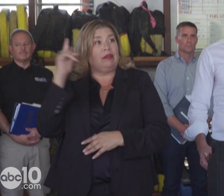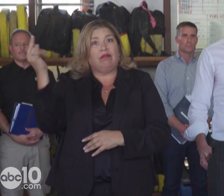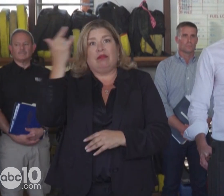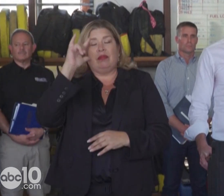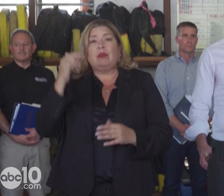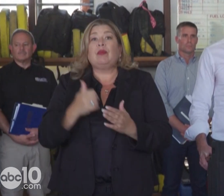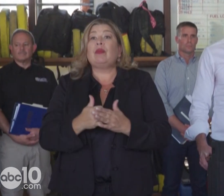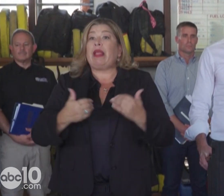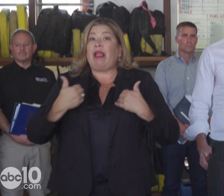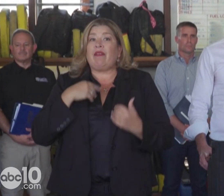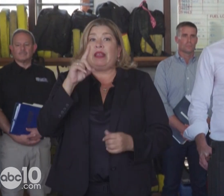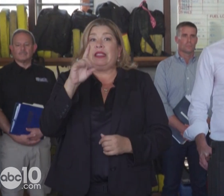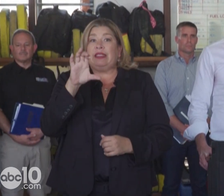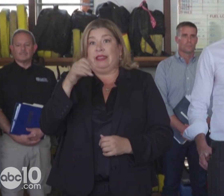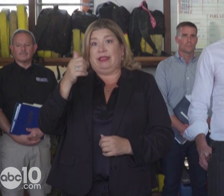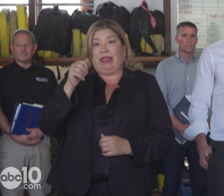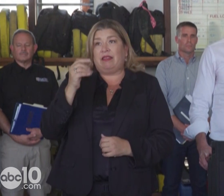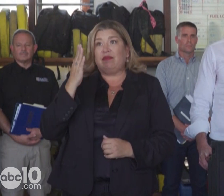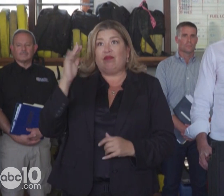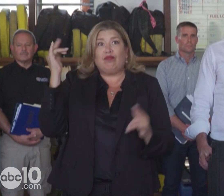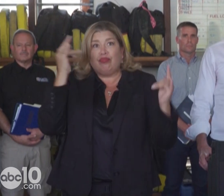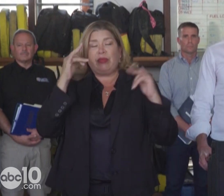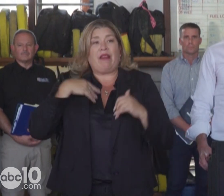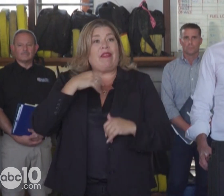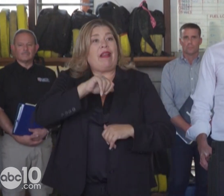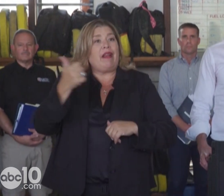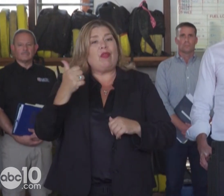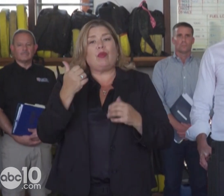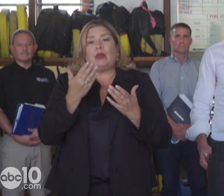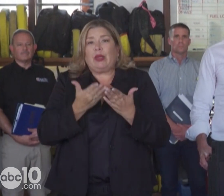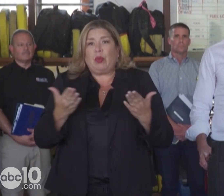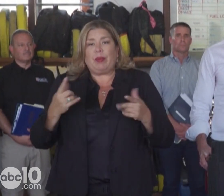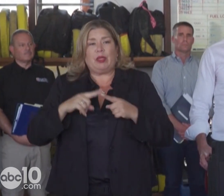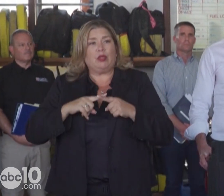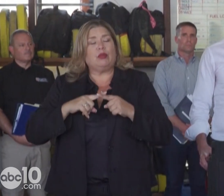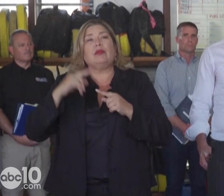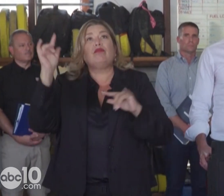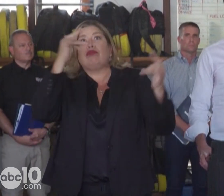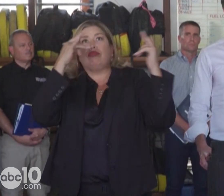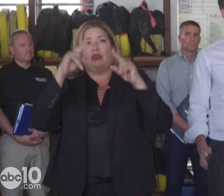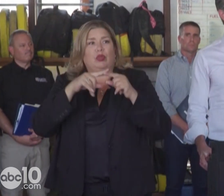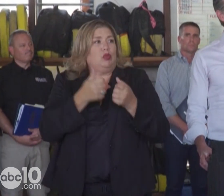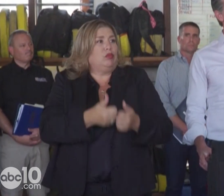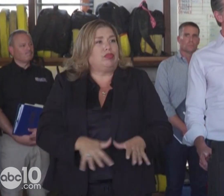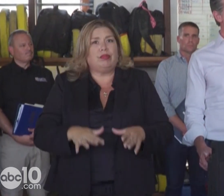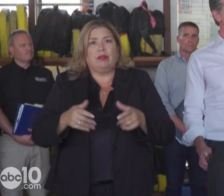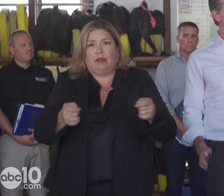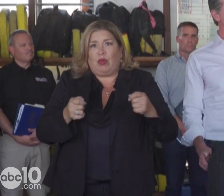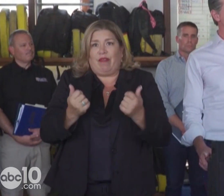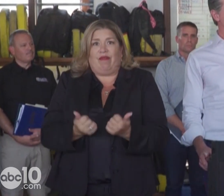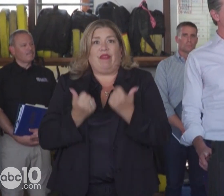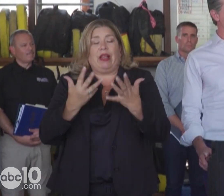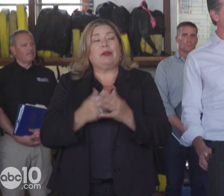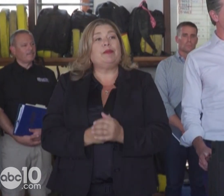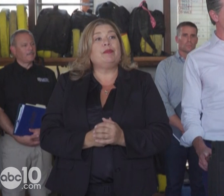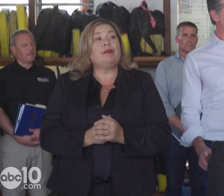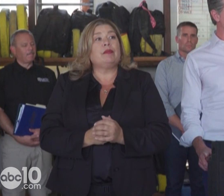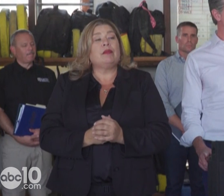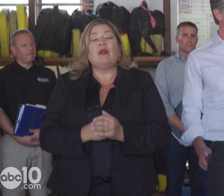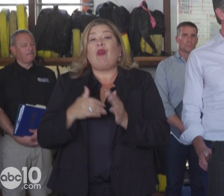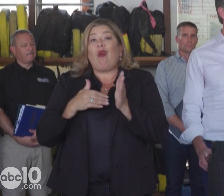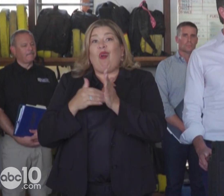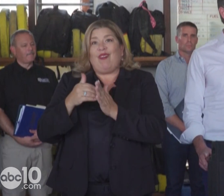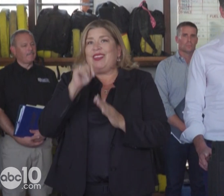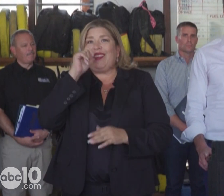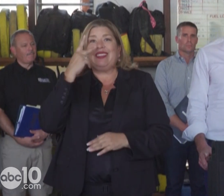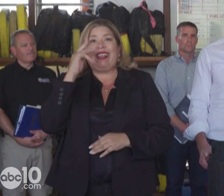our DC-10s up there. We've got other suppression equipment in the air. Those that often don't see that